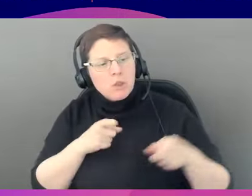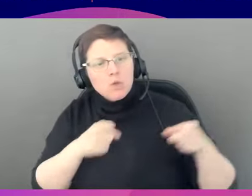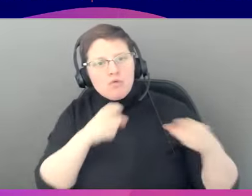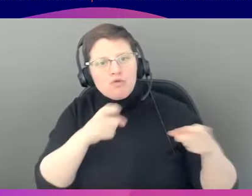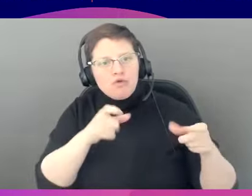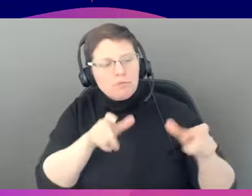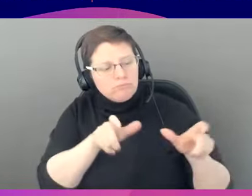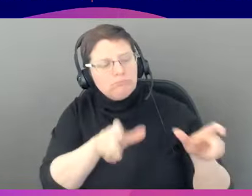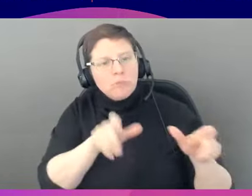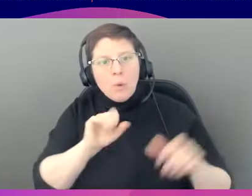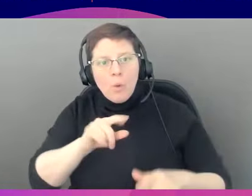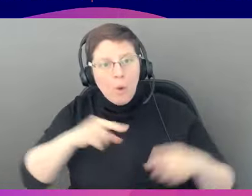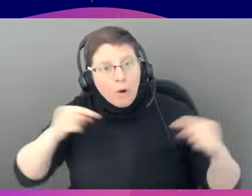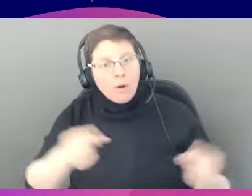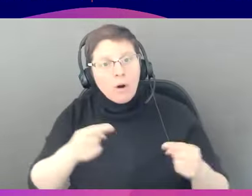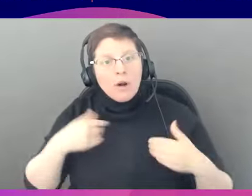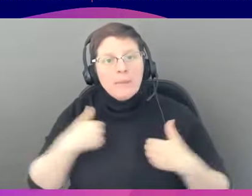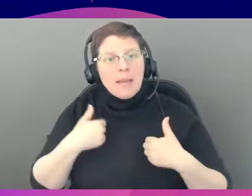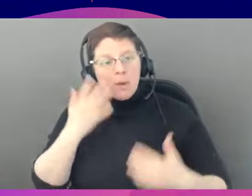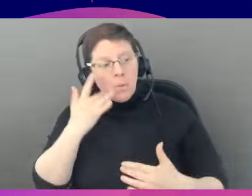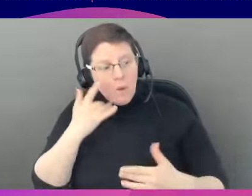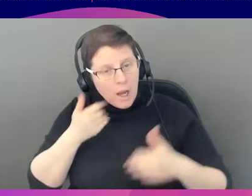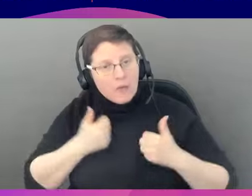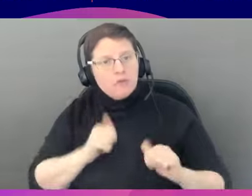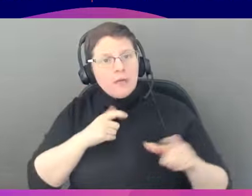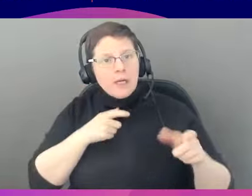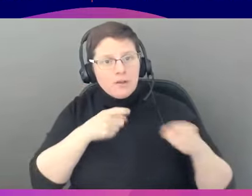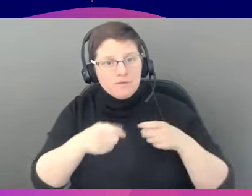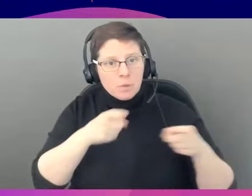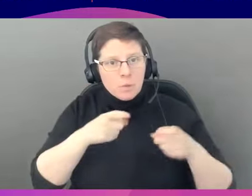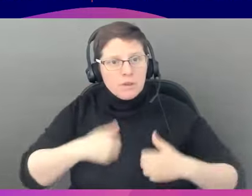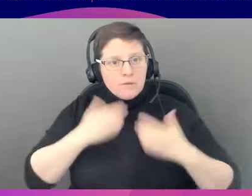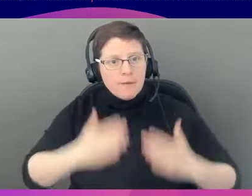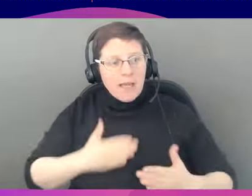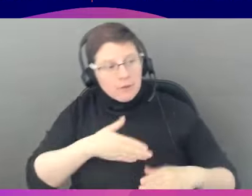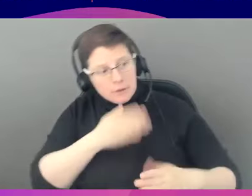actually harm the animal in an effort to control the survivor or prevent them from leaving.